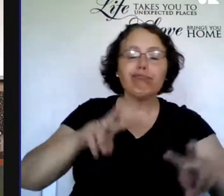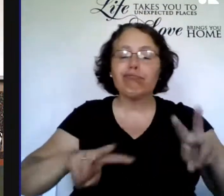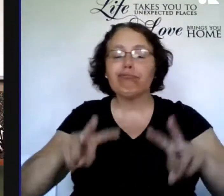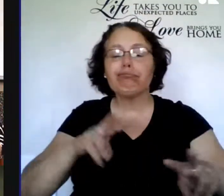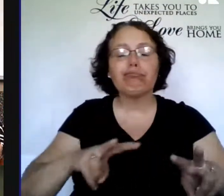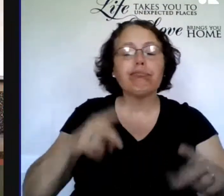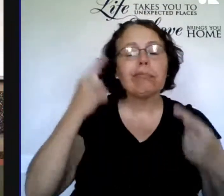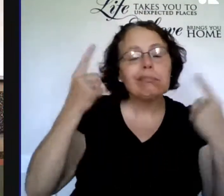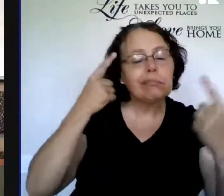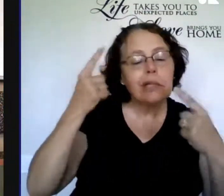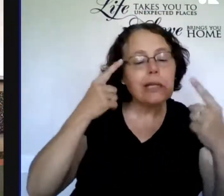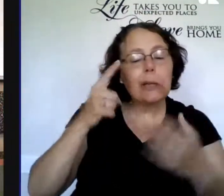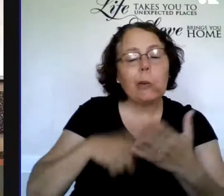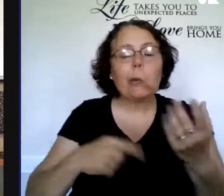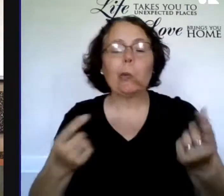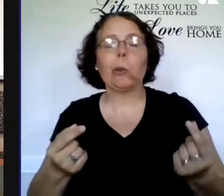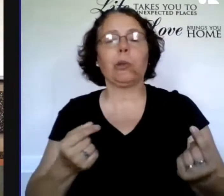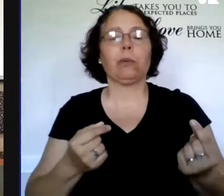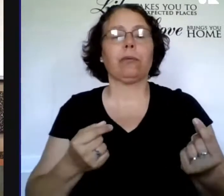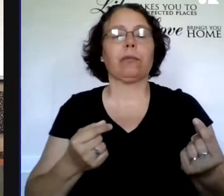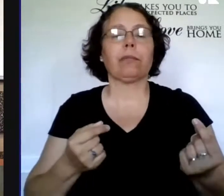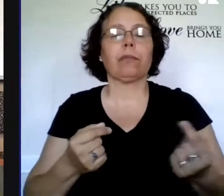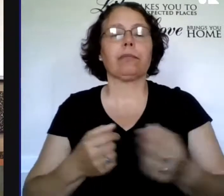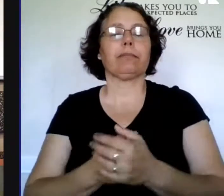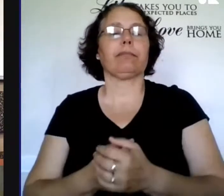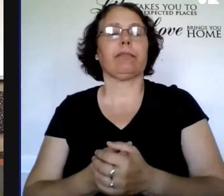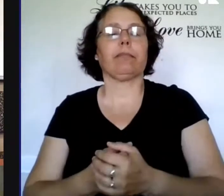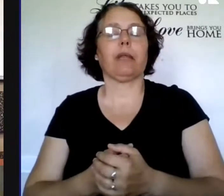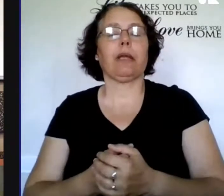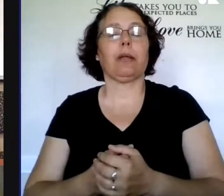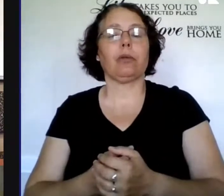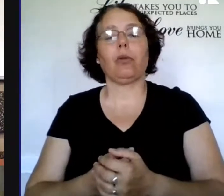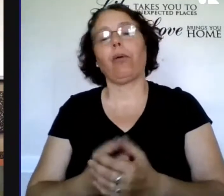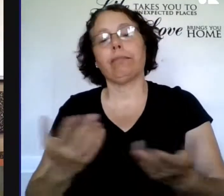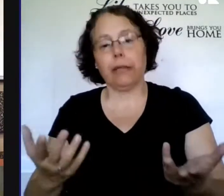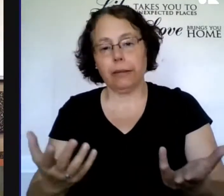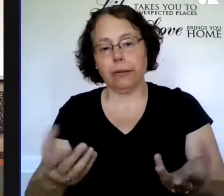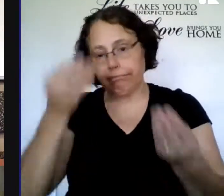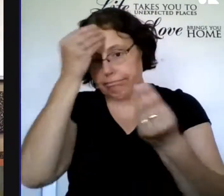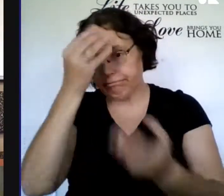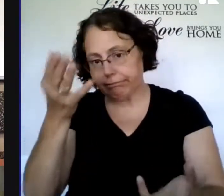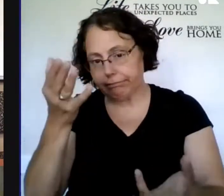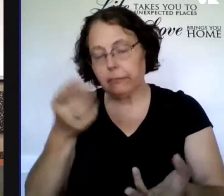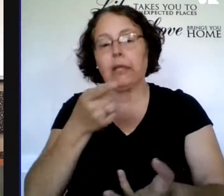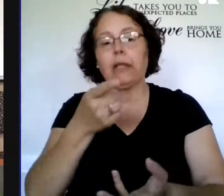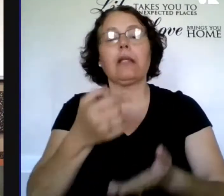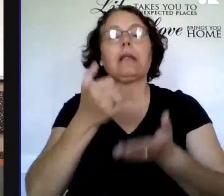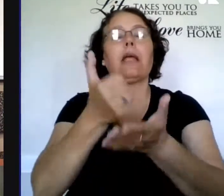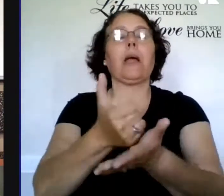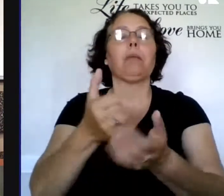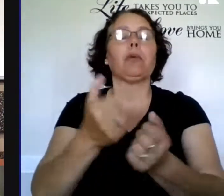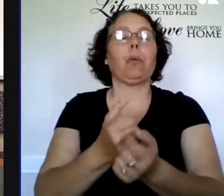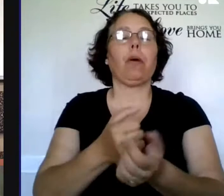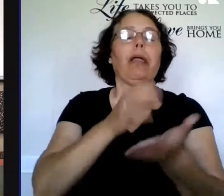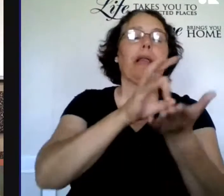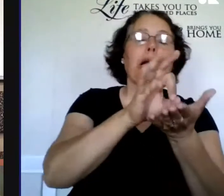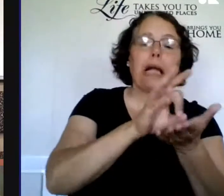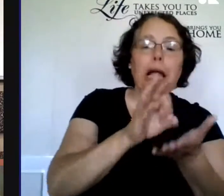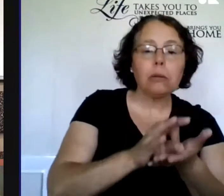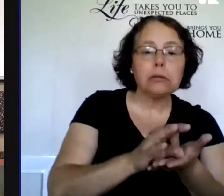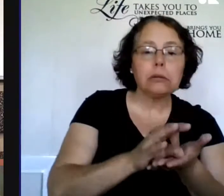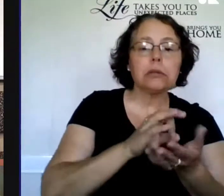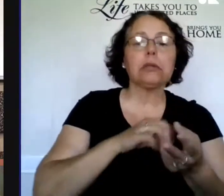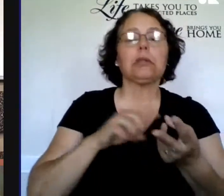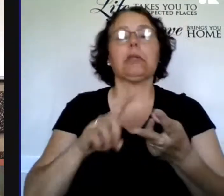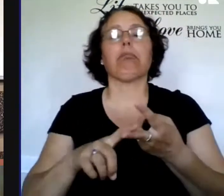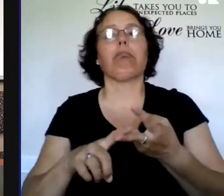just something that you can do with your kids that helps with counting or colors, but it also helps with fine motor control